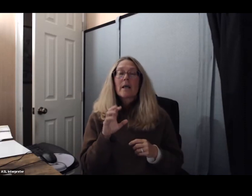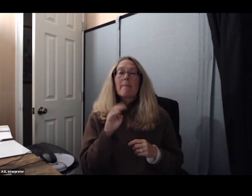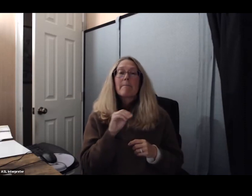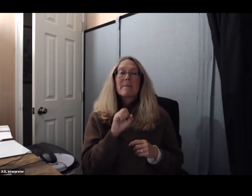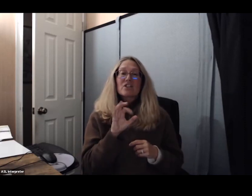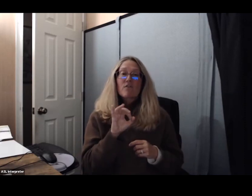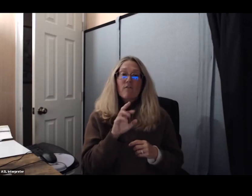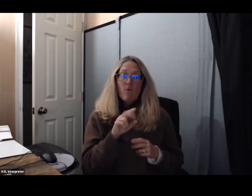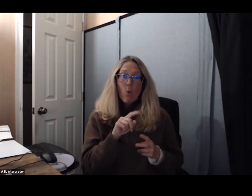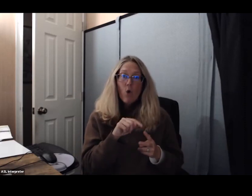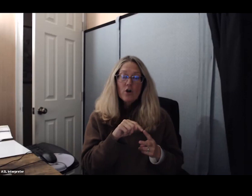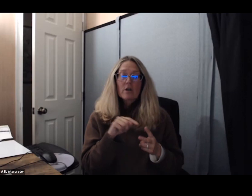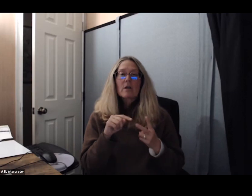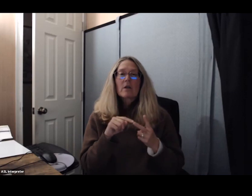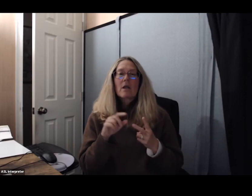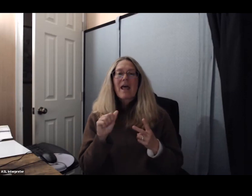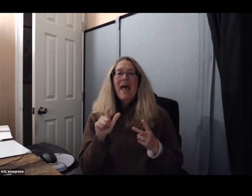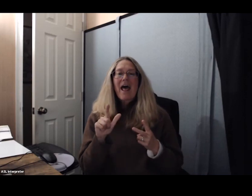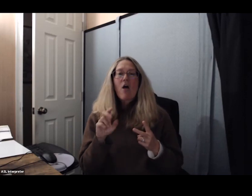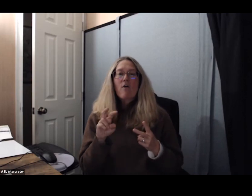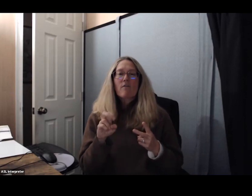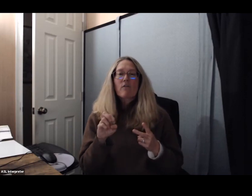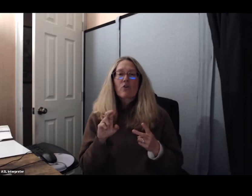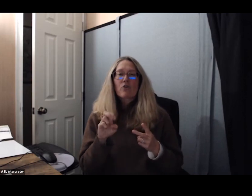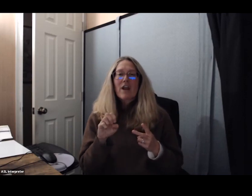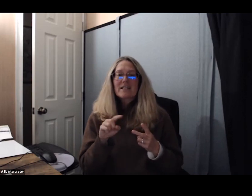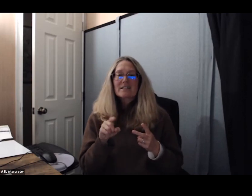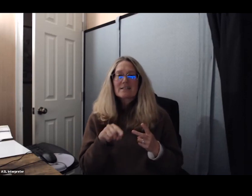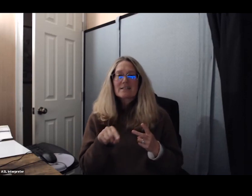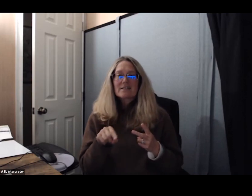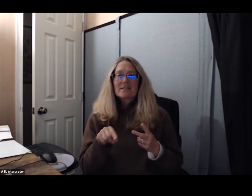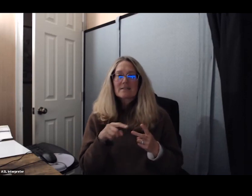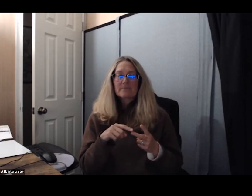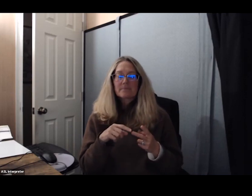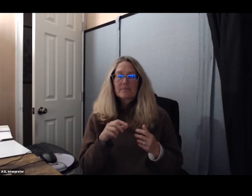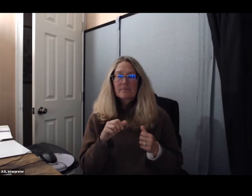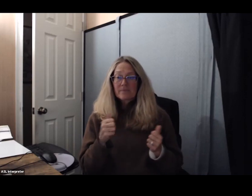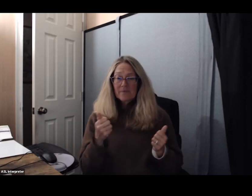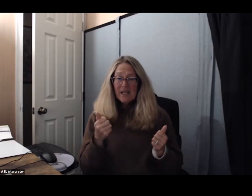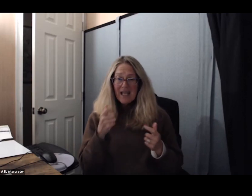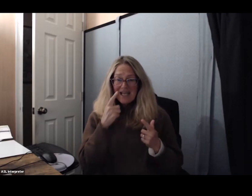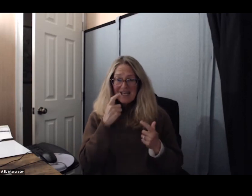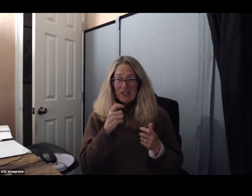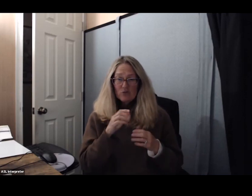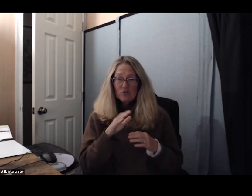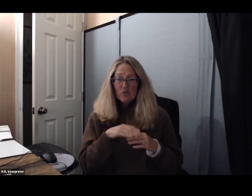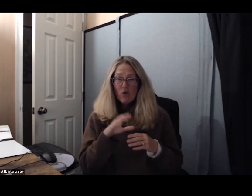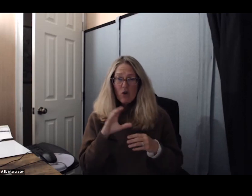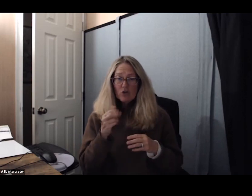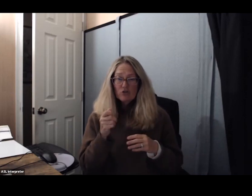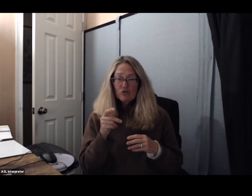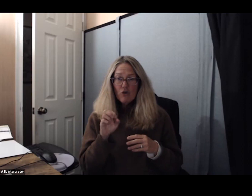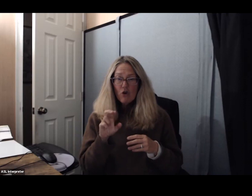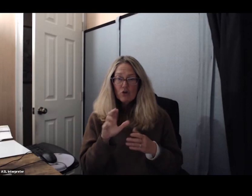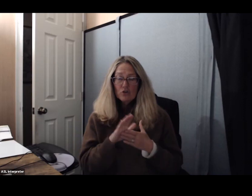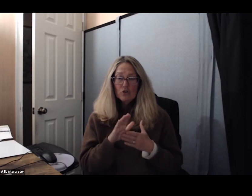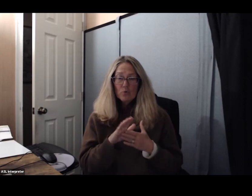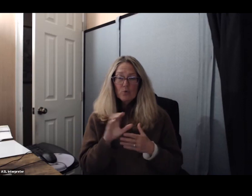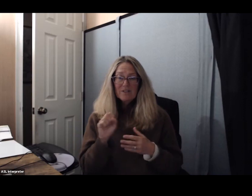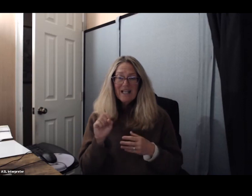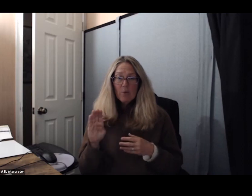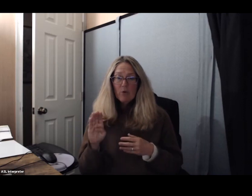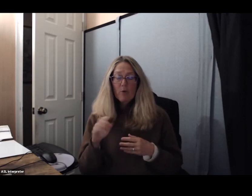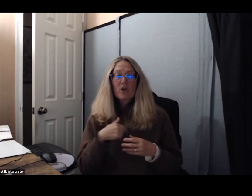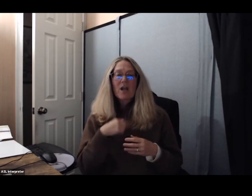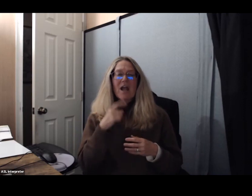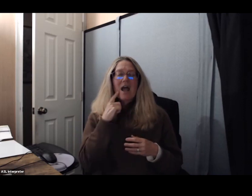Ms. Alvarez was the alternate. Any interest on the Santa Barbara Charter School? I know Ms. Alvarez would probably